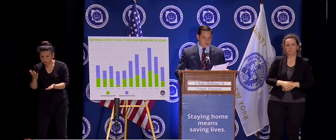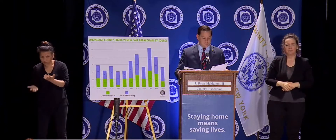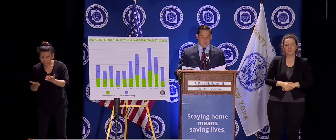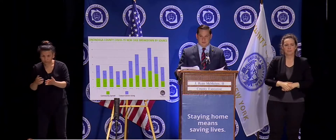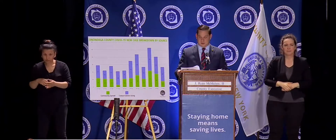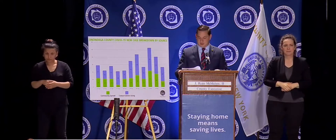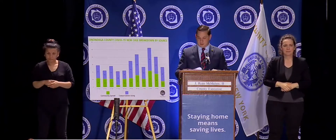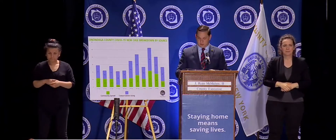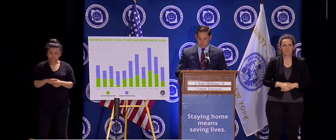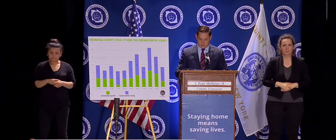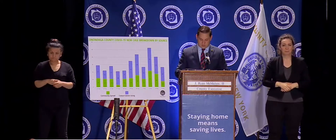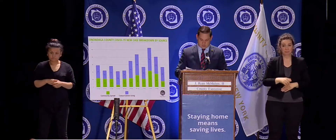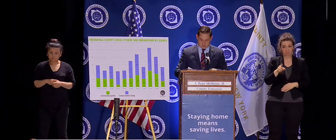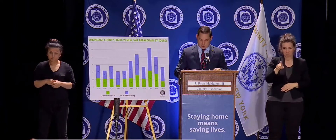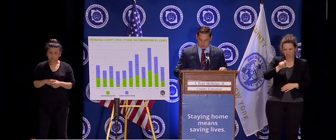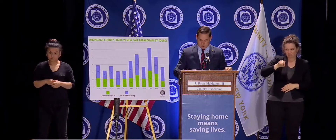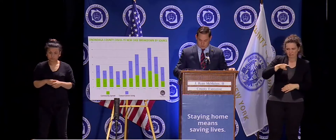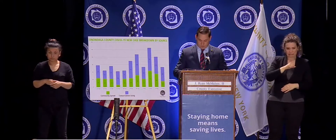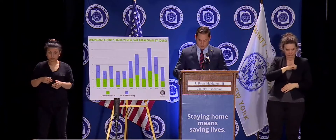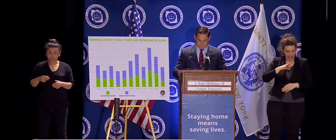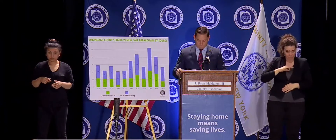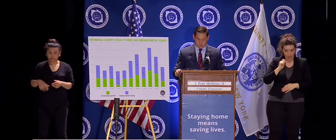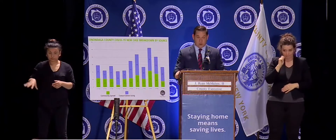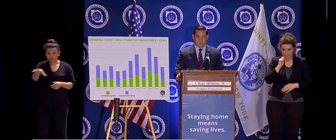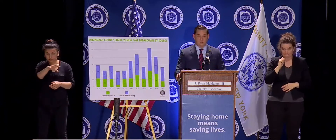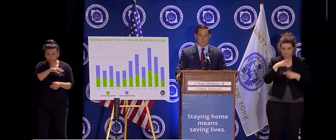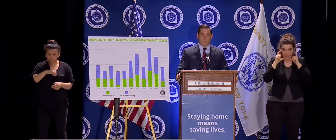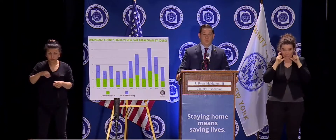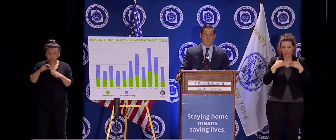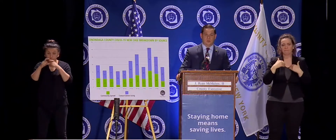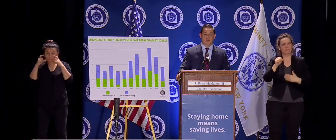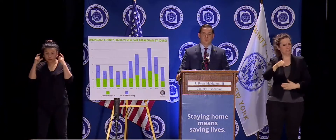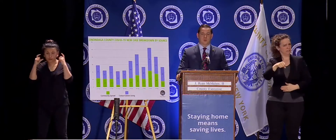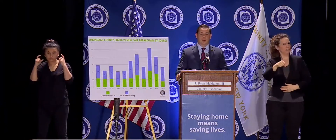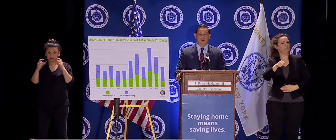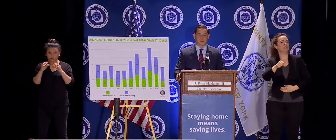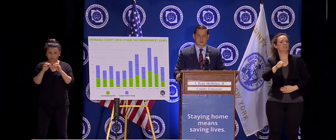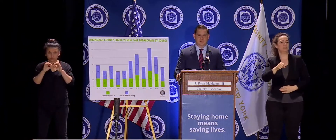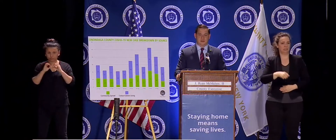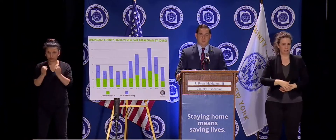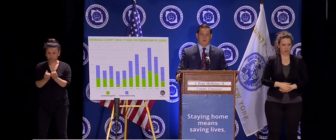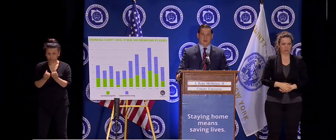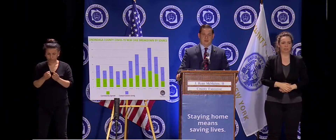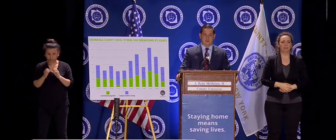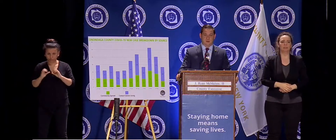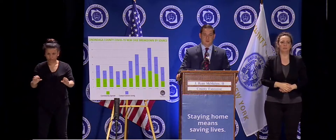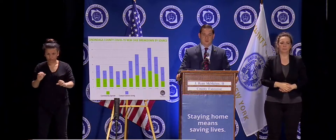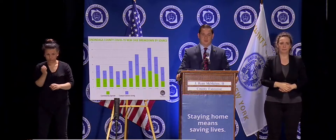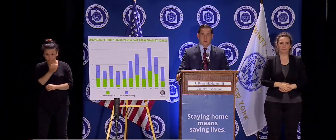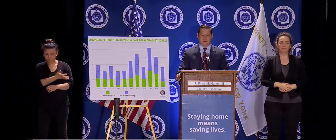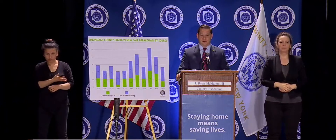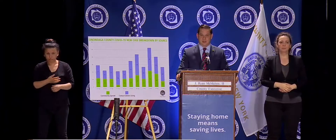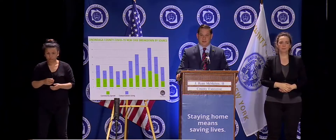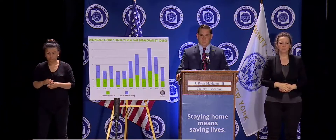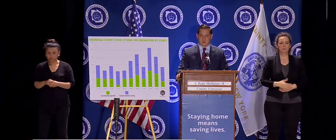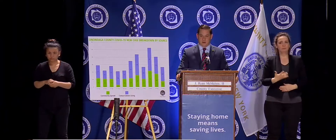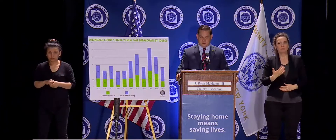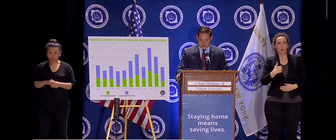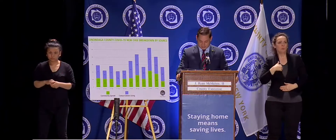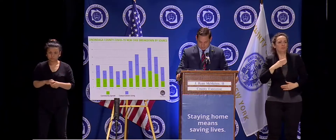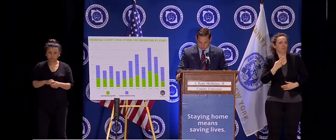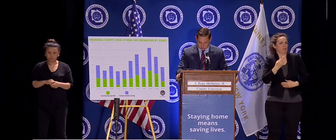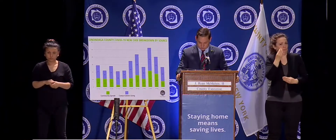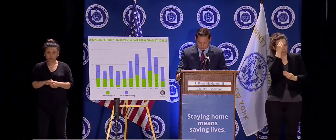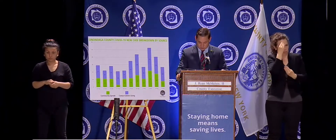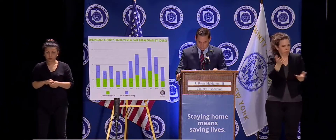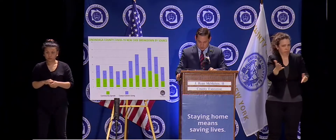mask. Excellent. Thank you, Andrew. So we assumed the worst. Now we've gotten the news of the best, that they were wearing a